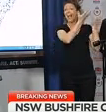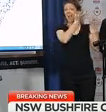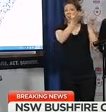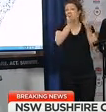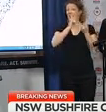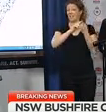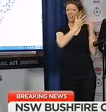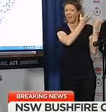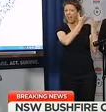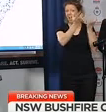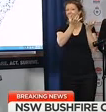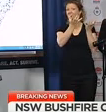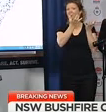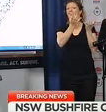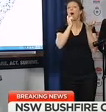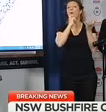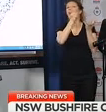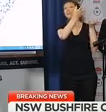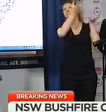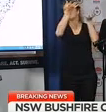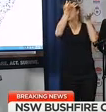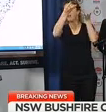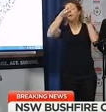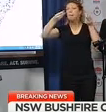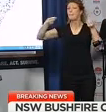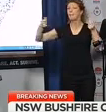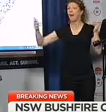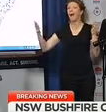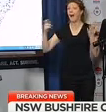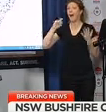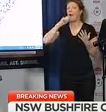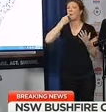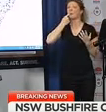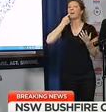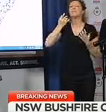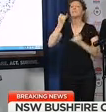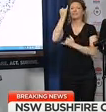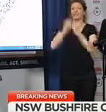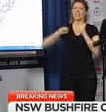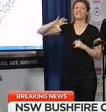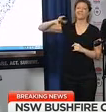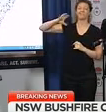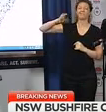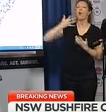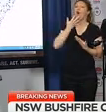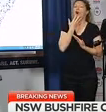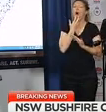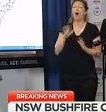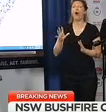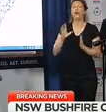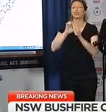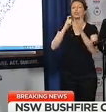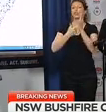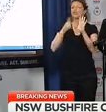hanging around is expected to dissipate over the coming hours, and the onset of the hotter, drier